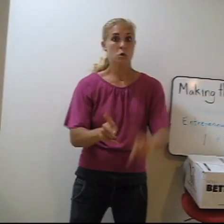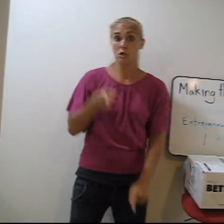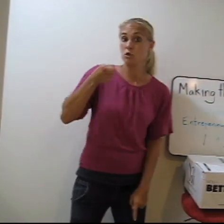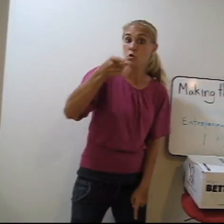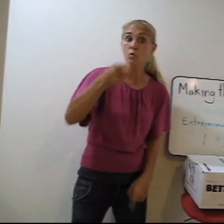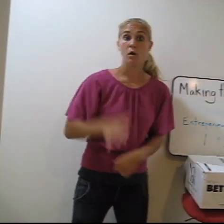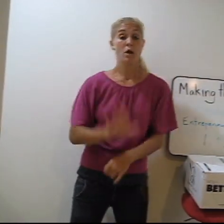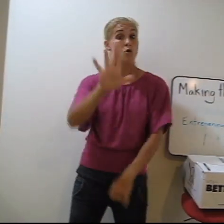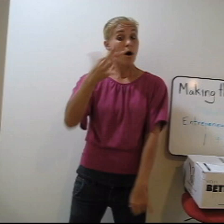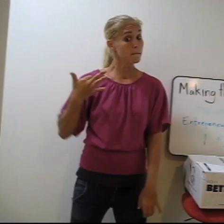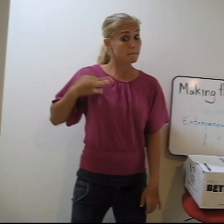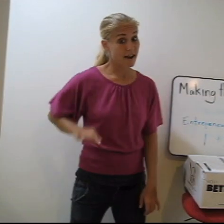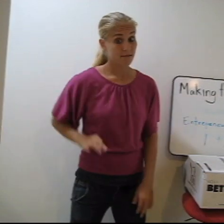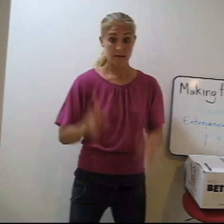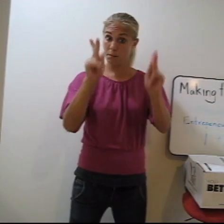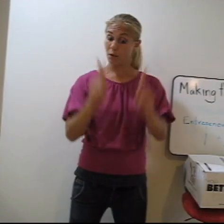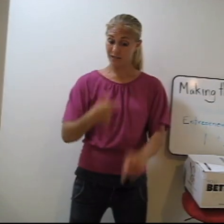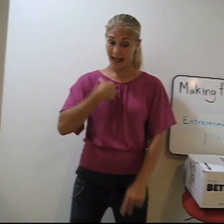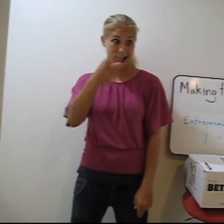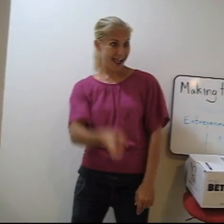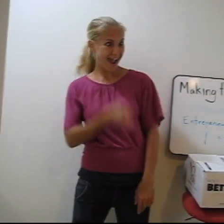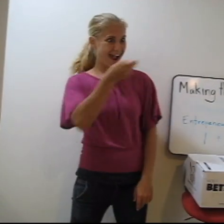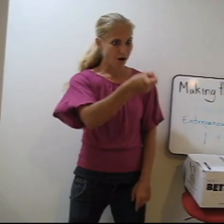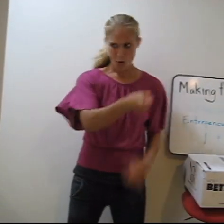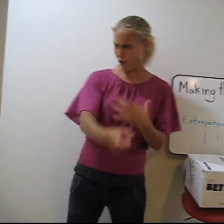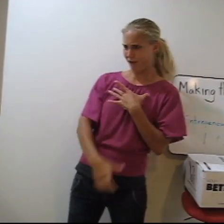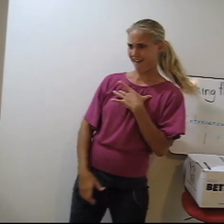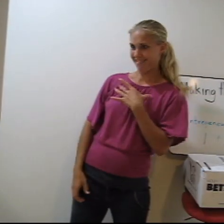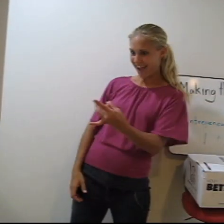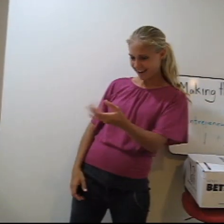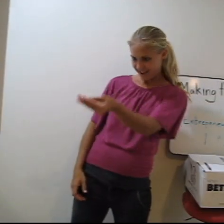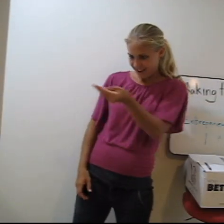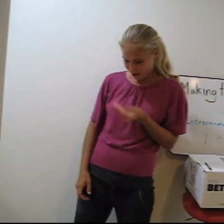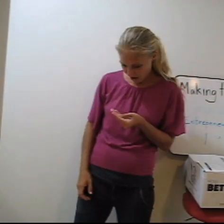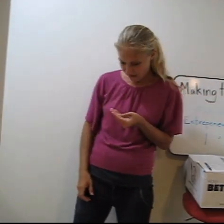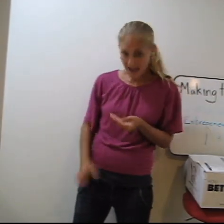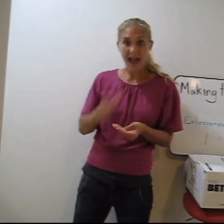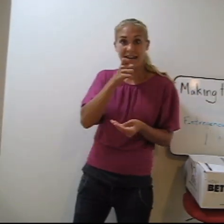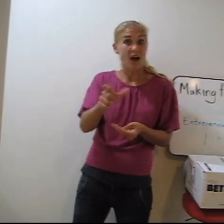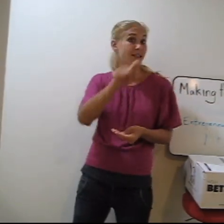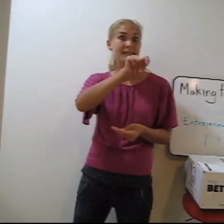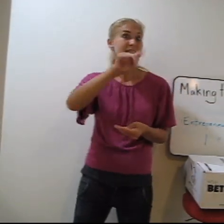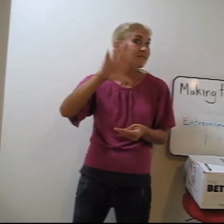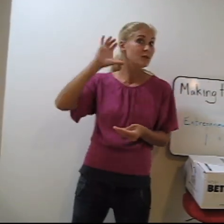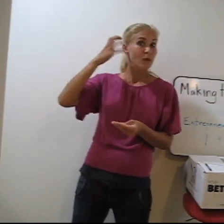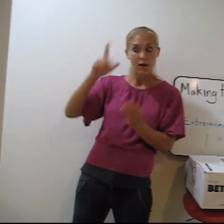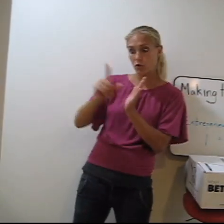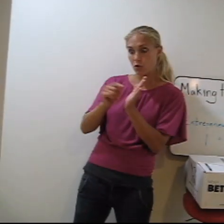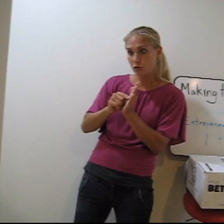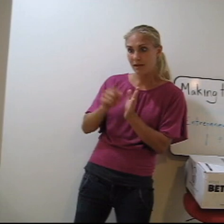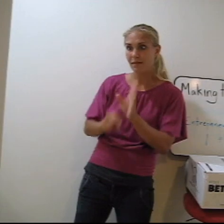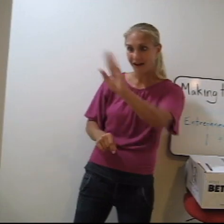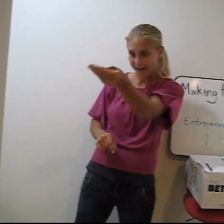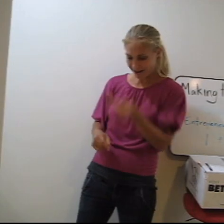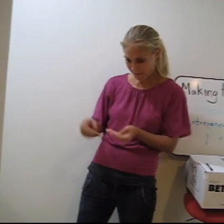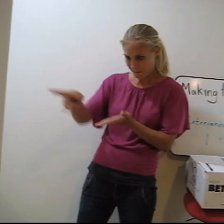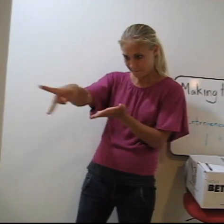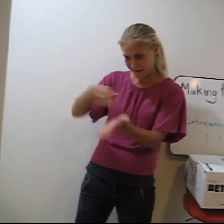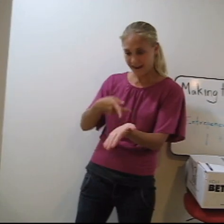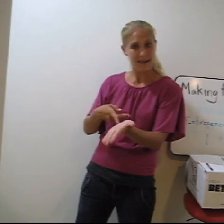if the person you hand it to likes it, instead of the TV, radio, or newspaper people getting paid, you do. And